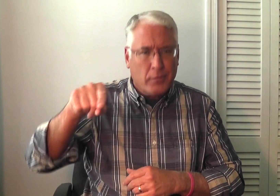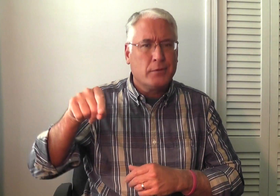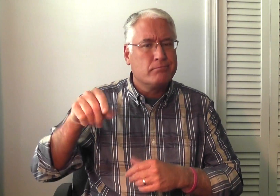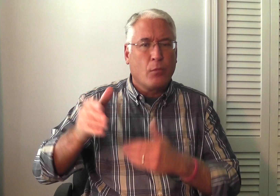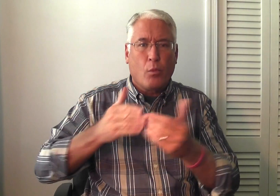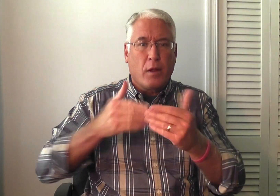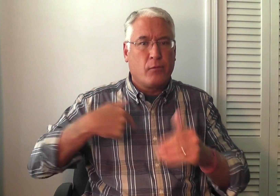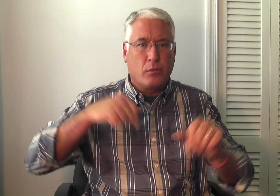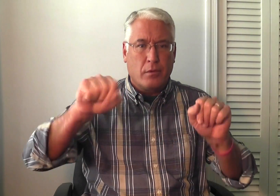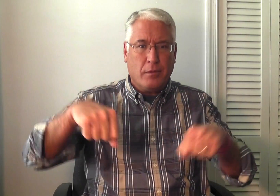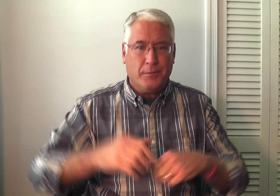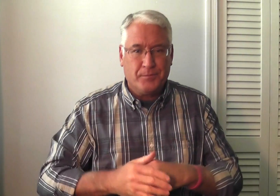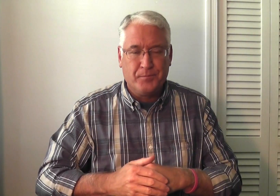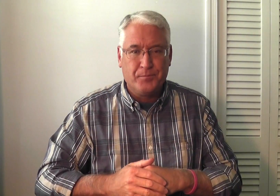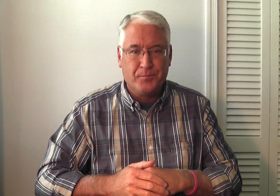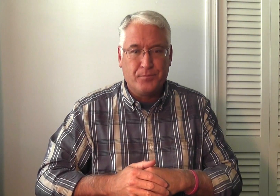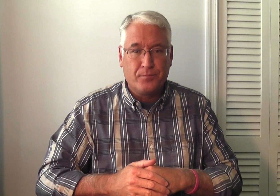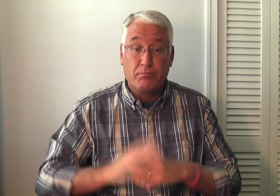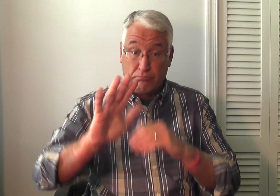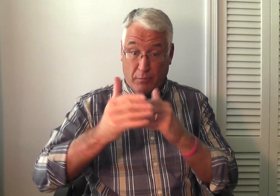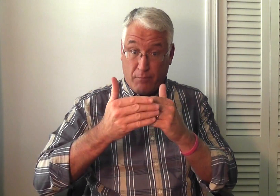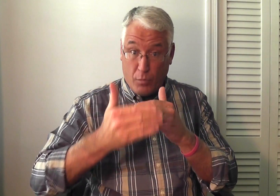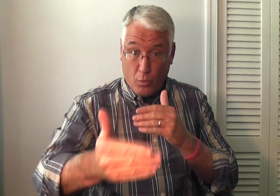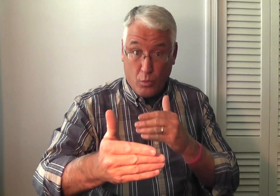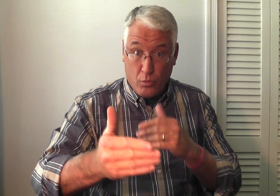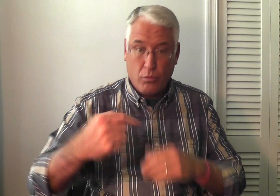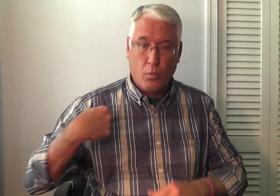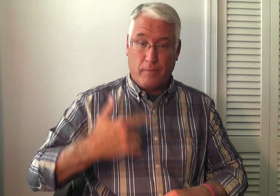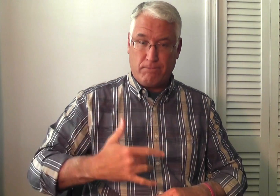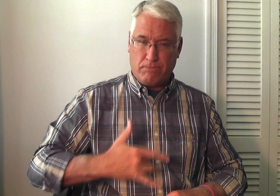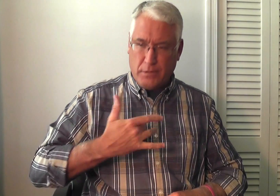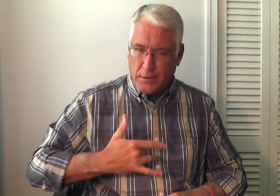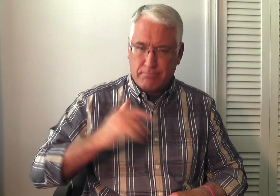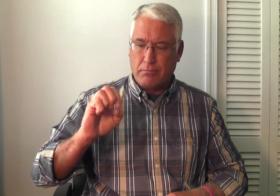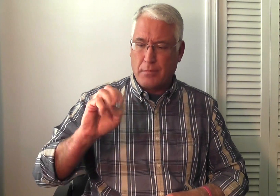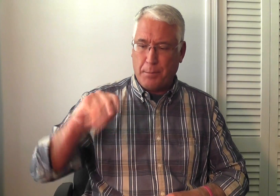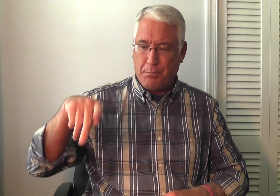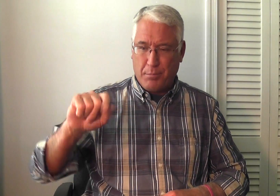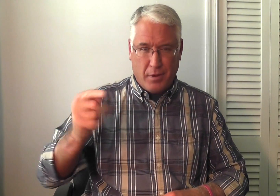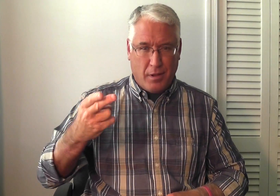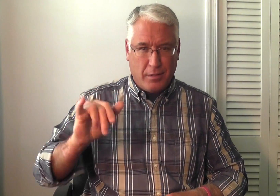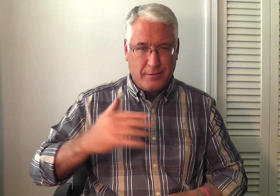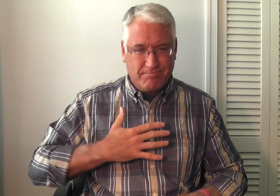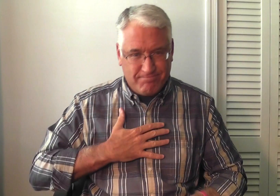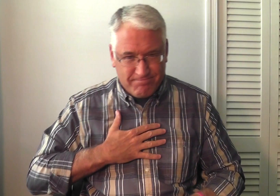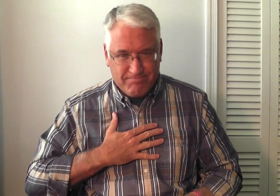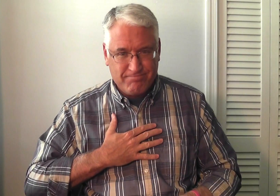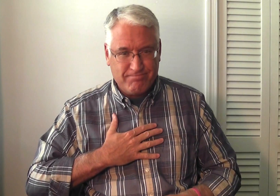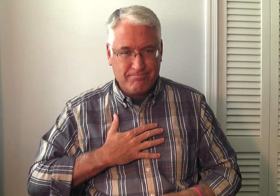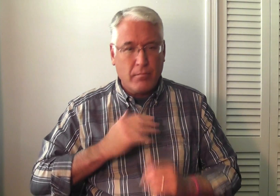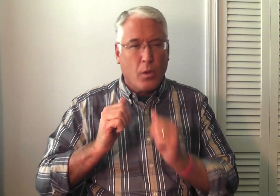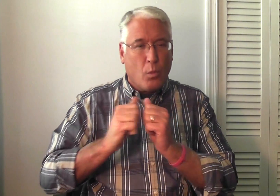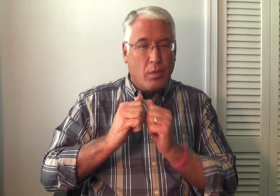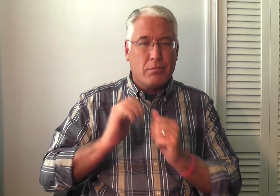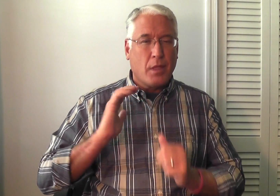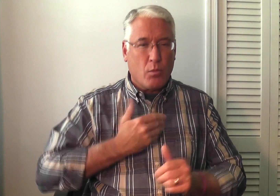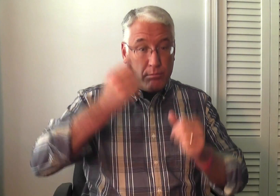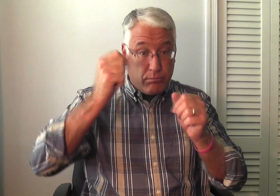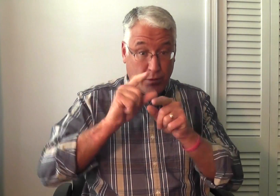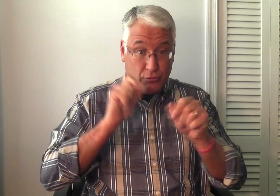we want to help them and do whatever we can. From now on, let's feel empathetic towards